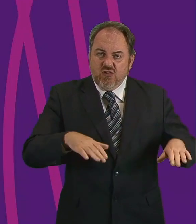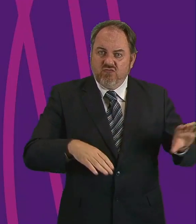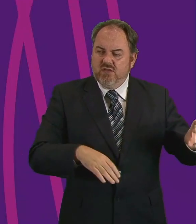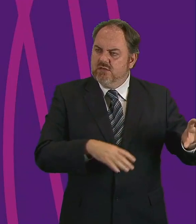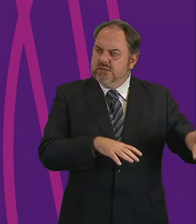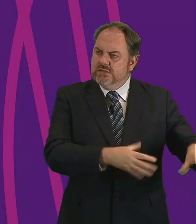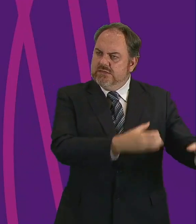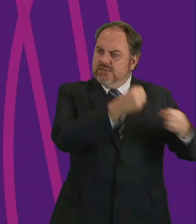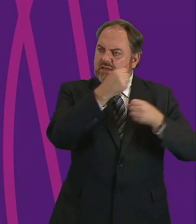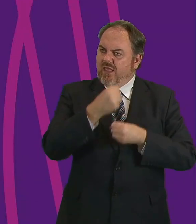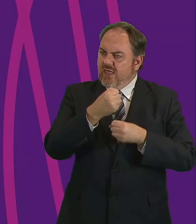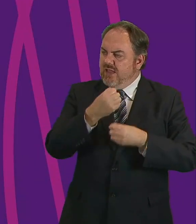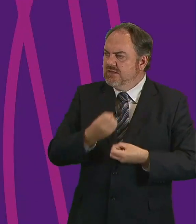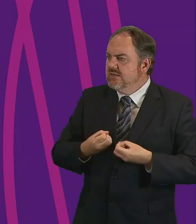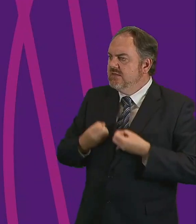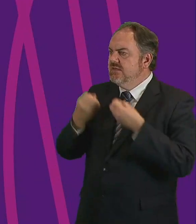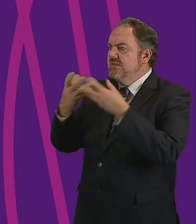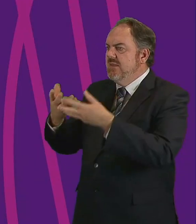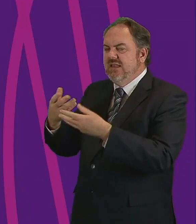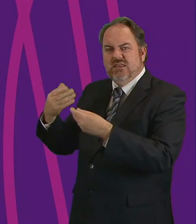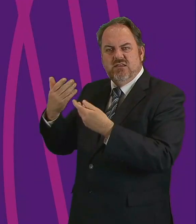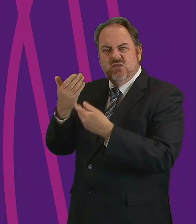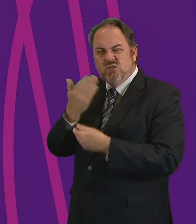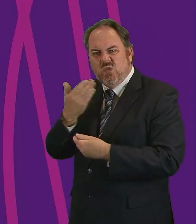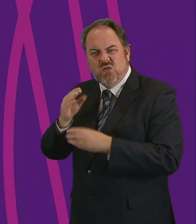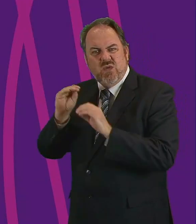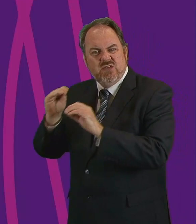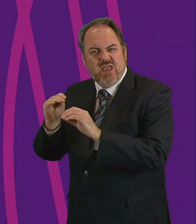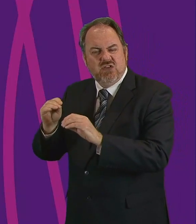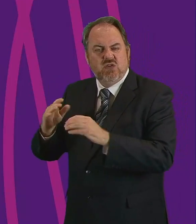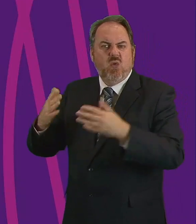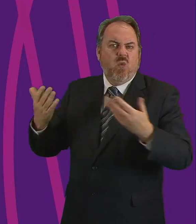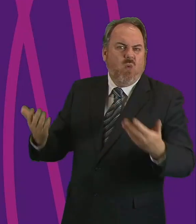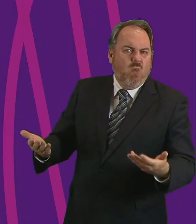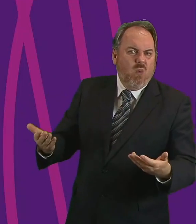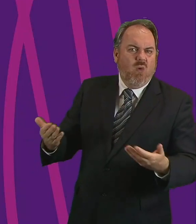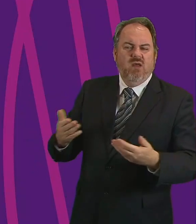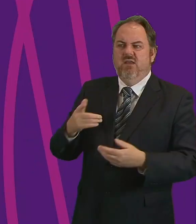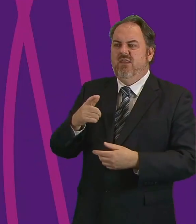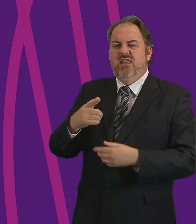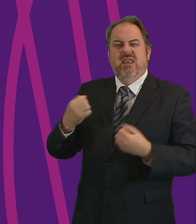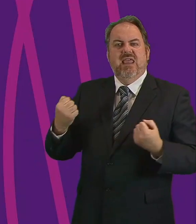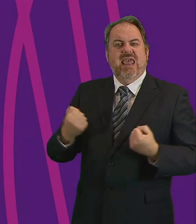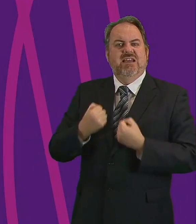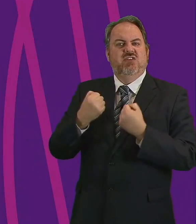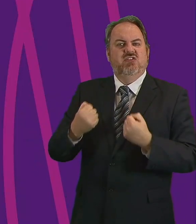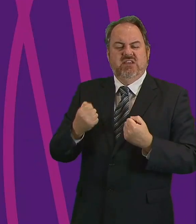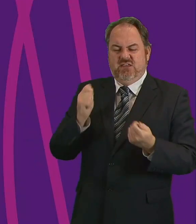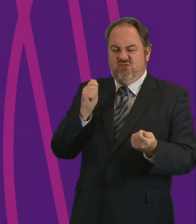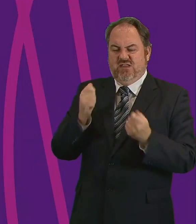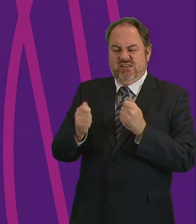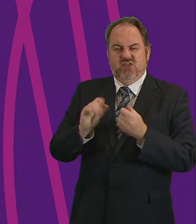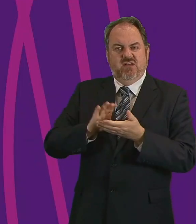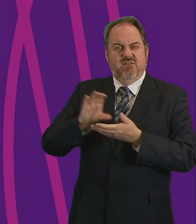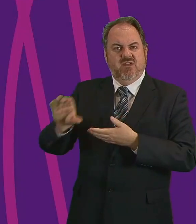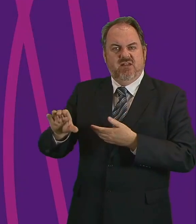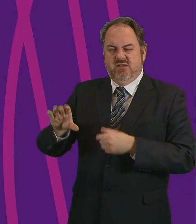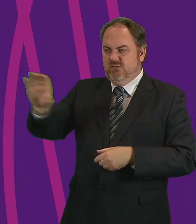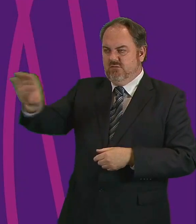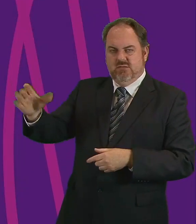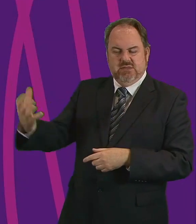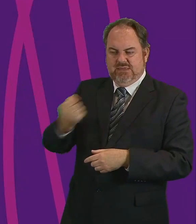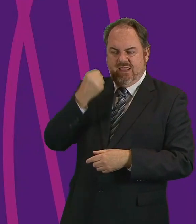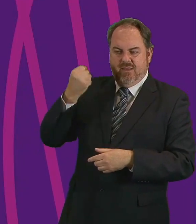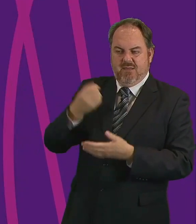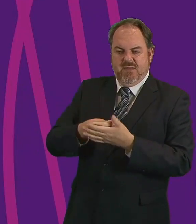to go into education? Or would they actually remove the recently announced 62 million for the Energy Transition Fund for the North East to give it to something else? The